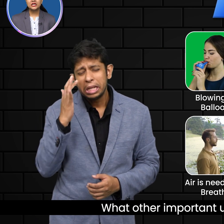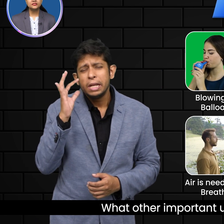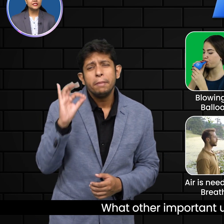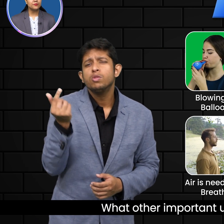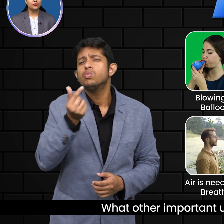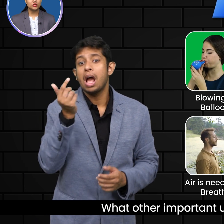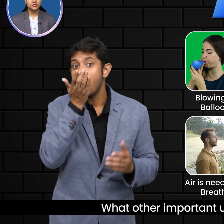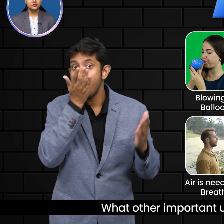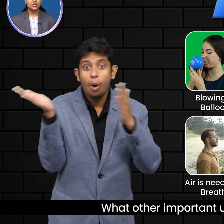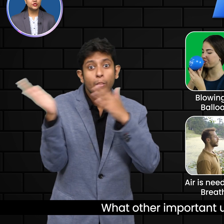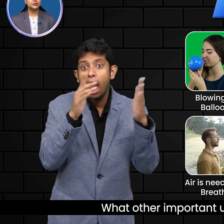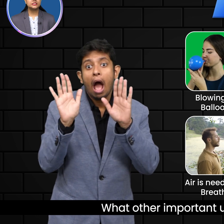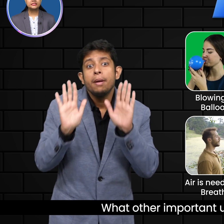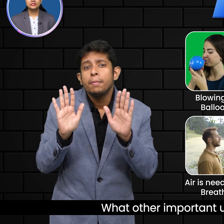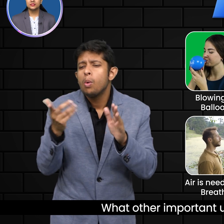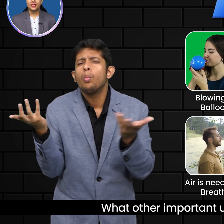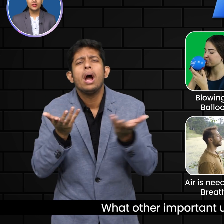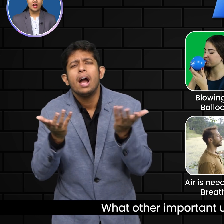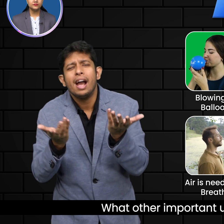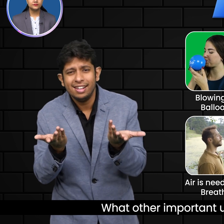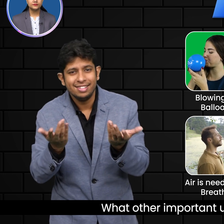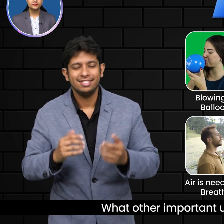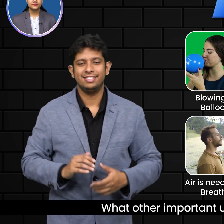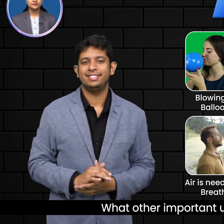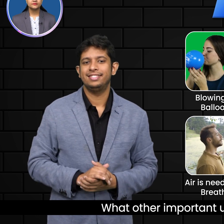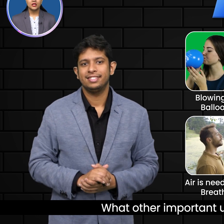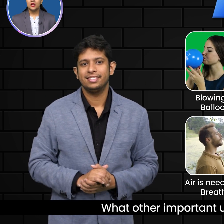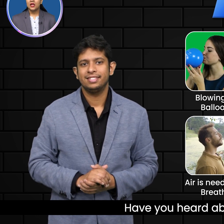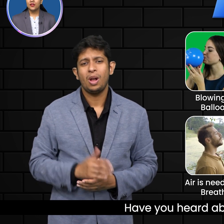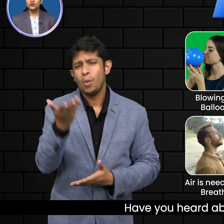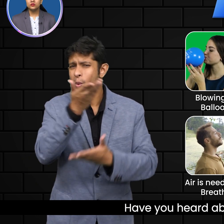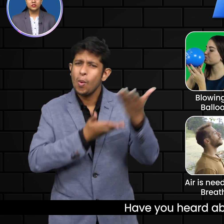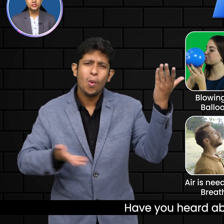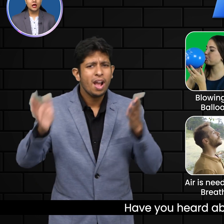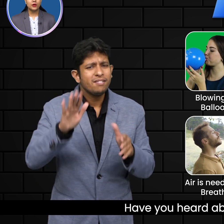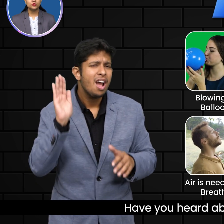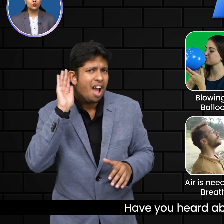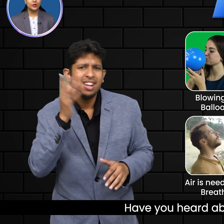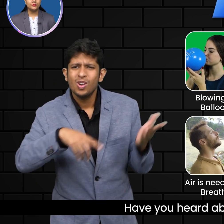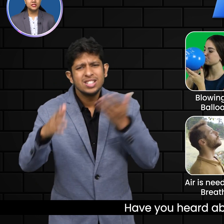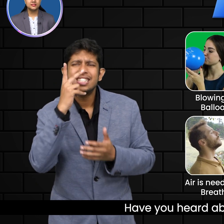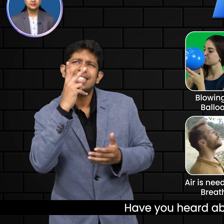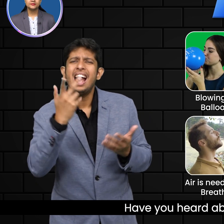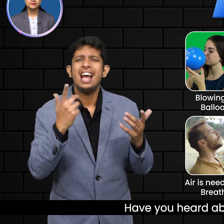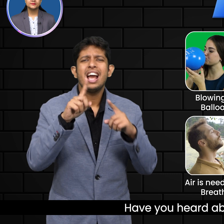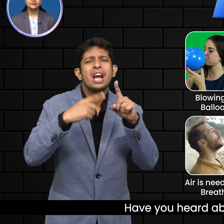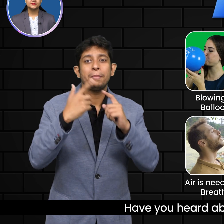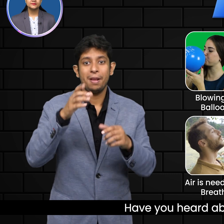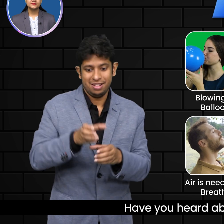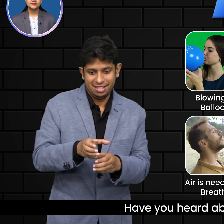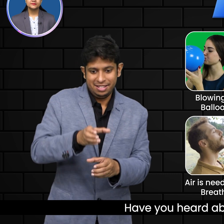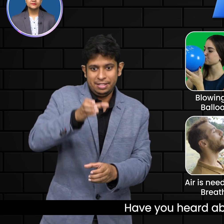What other important uses does air have? Have you heard about windmills?